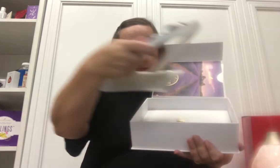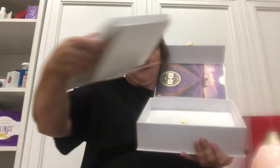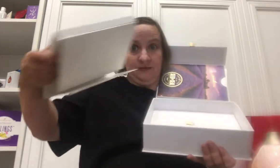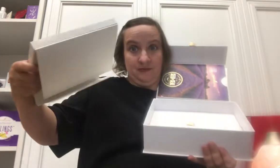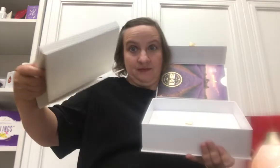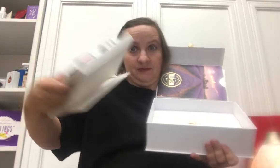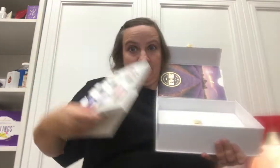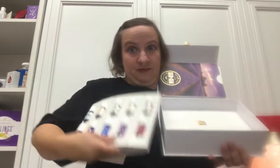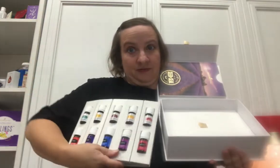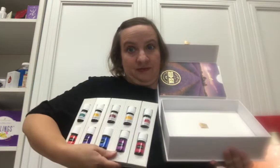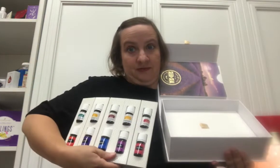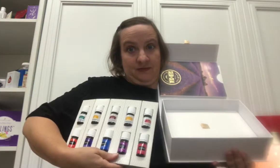off,